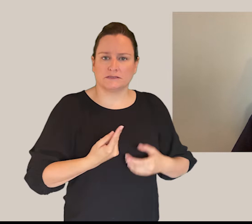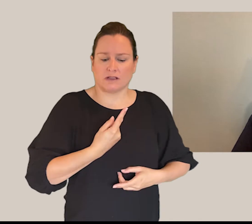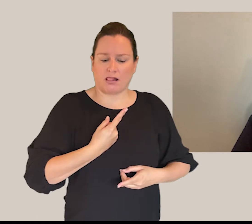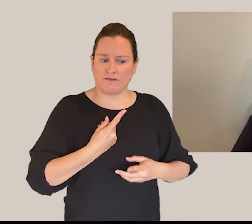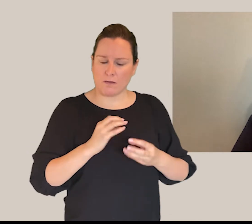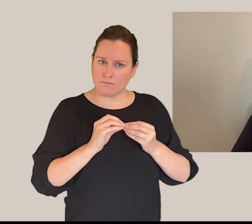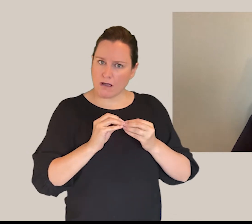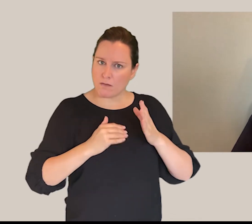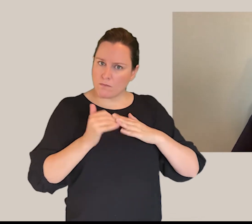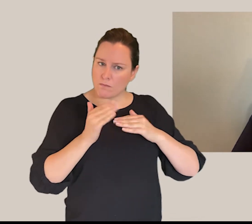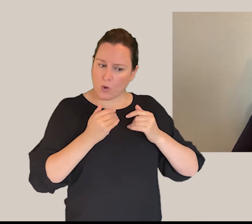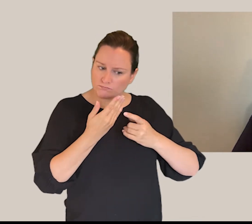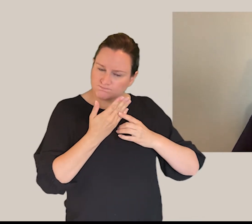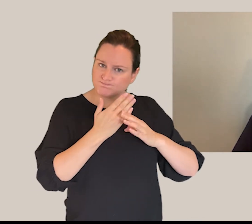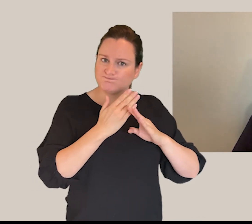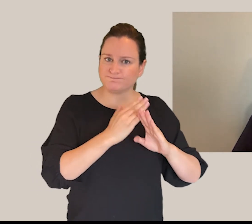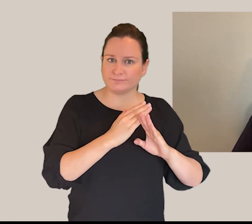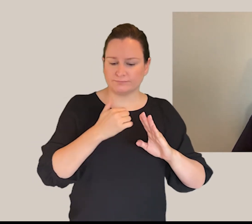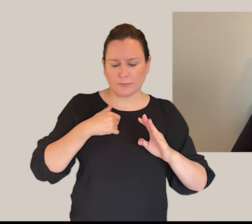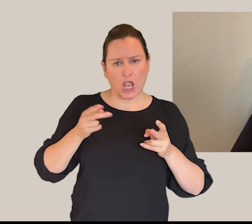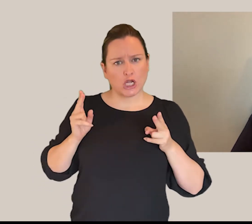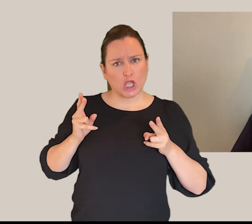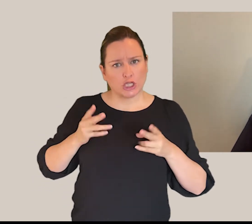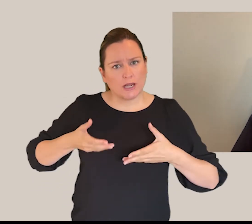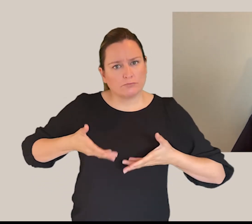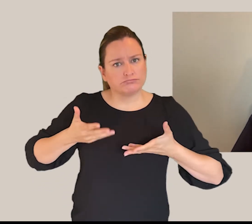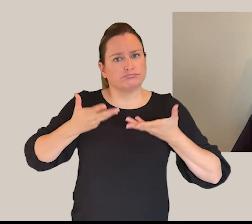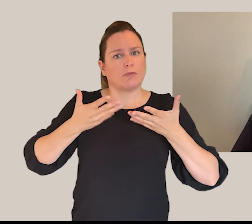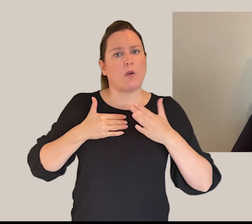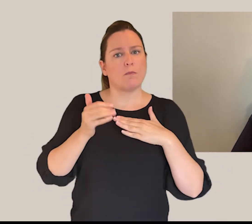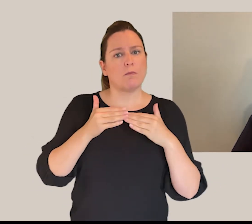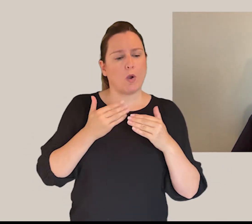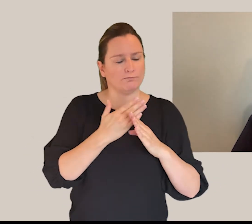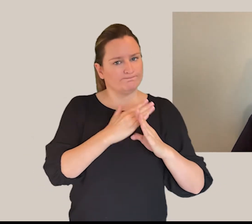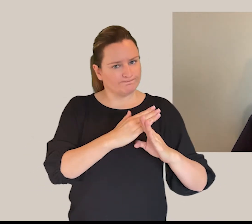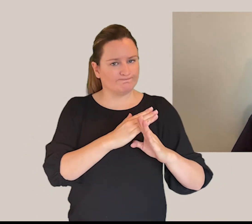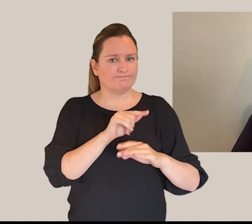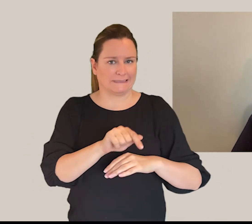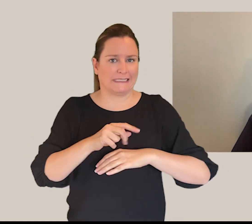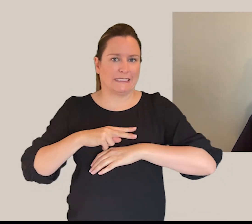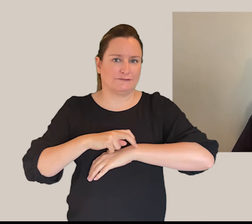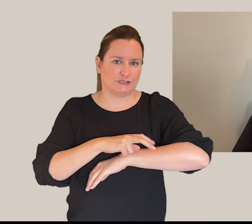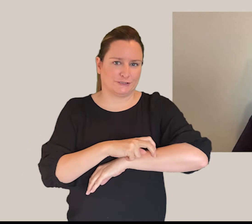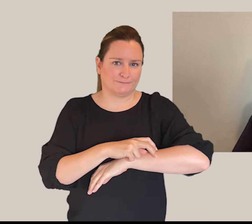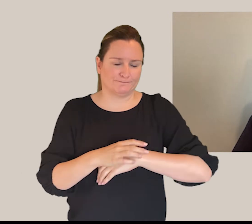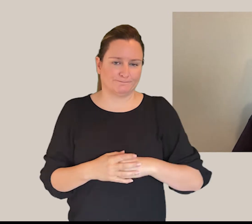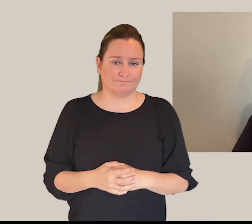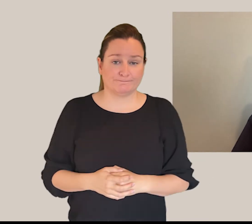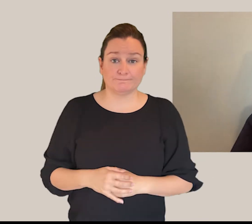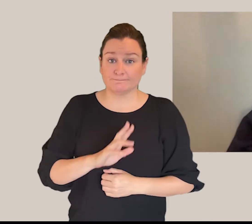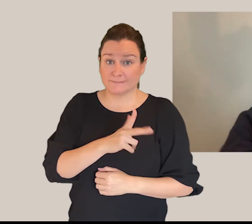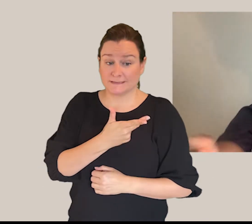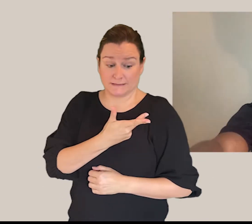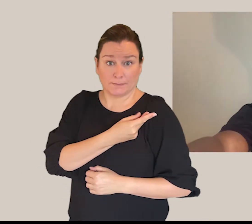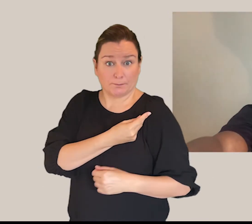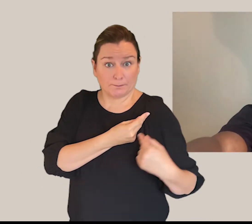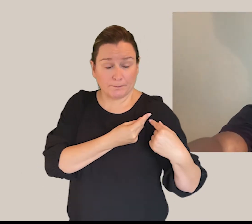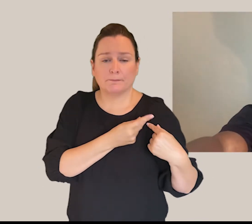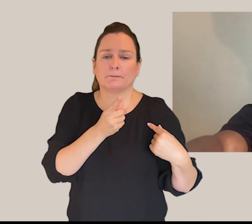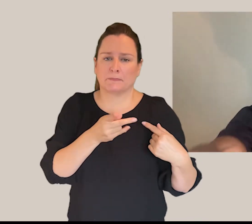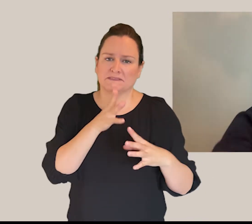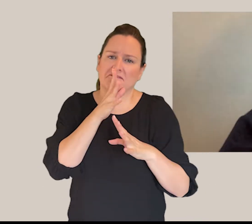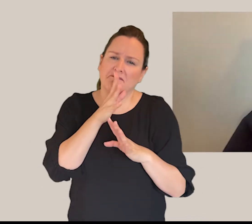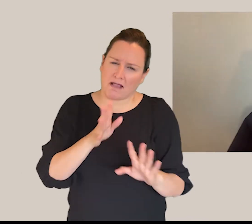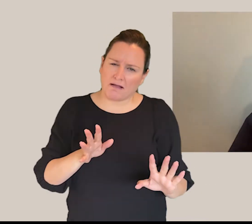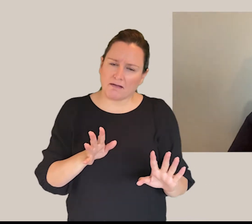how to recognize and fight the disease. It works with your body's natural defenses to build protection against the